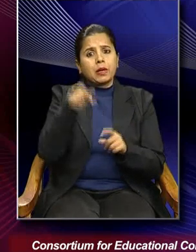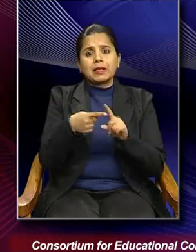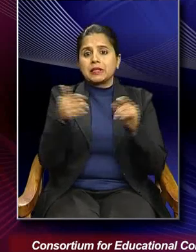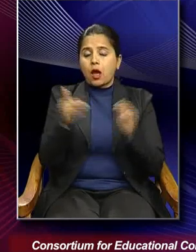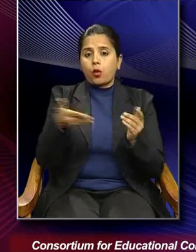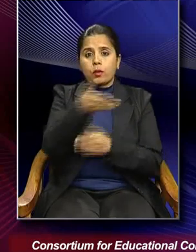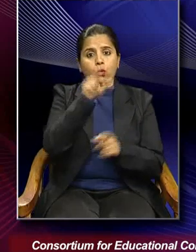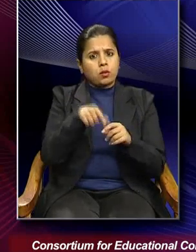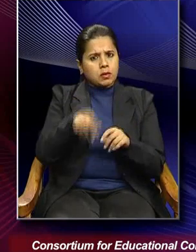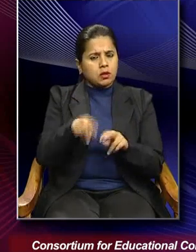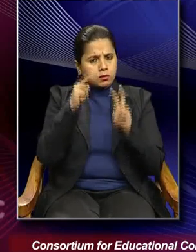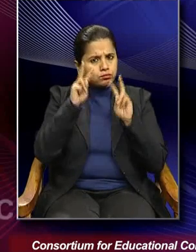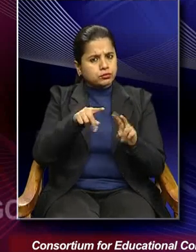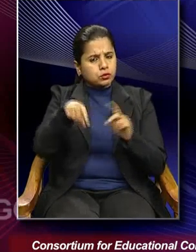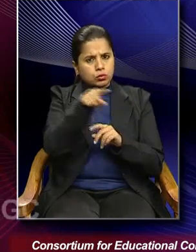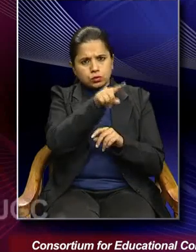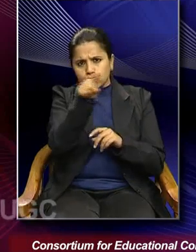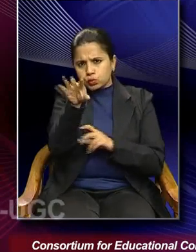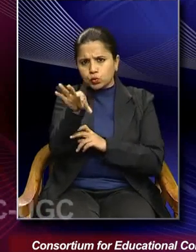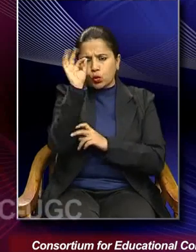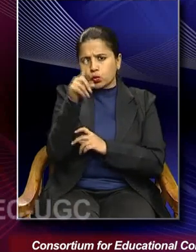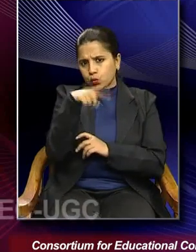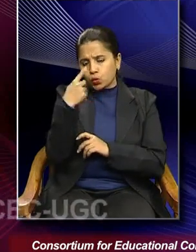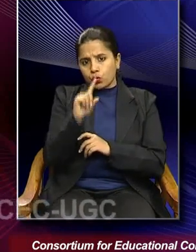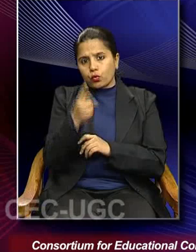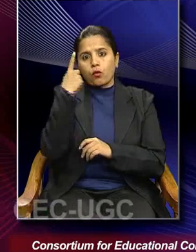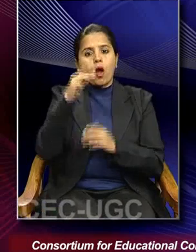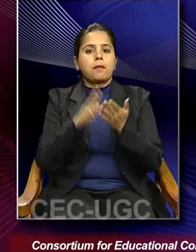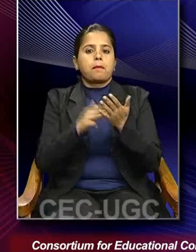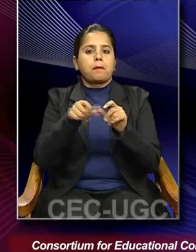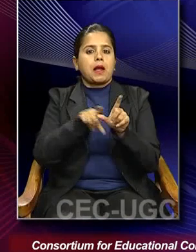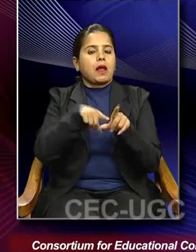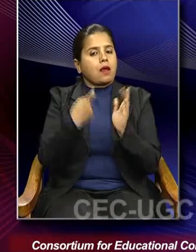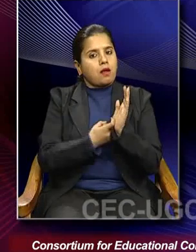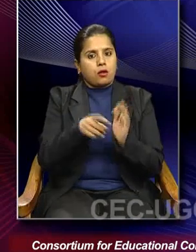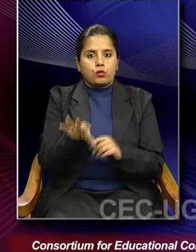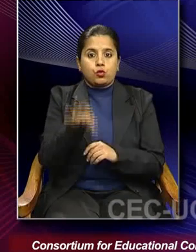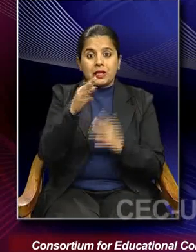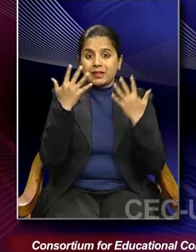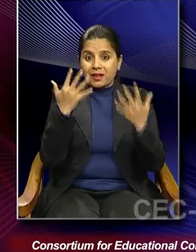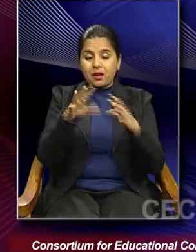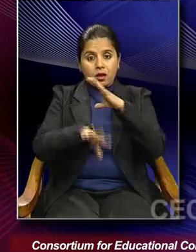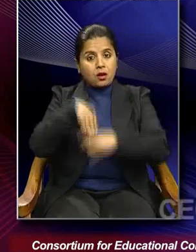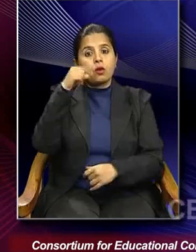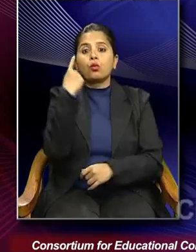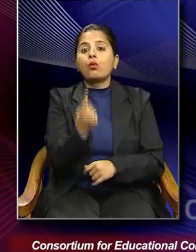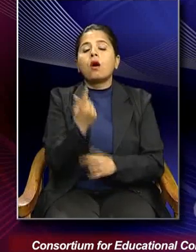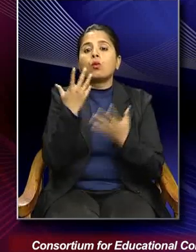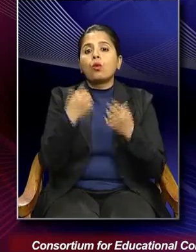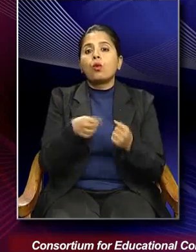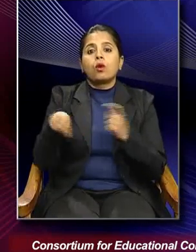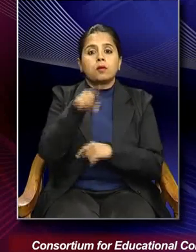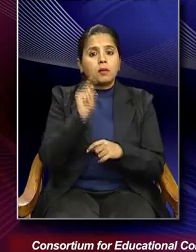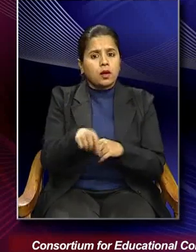needs to reveal their preferences or their choices for the mayor. Out of these 10 candidates, they need